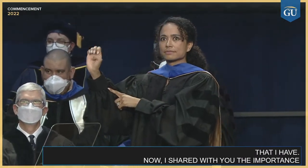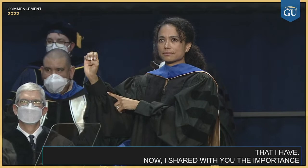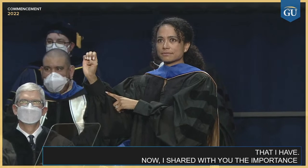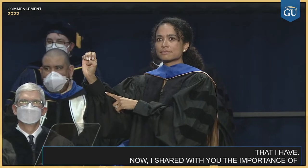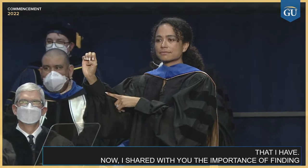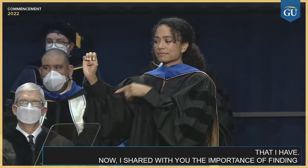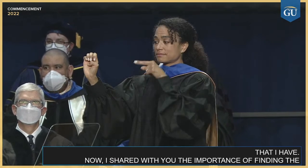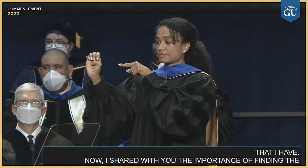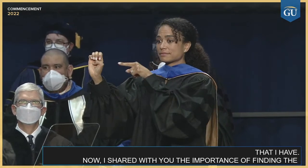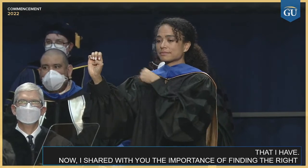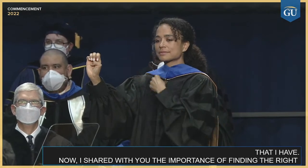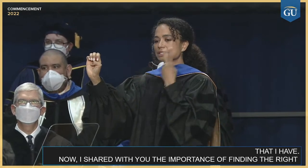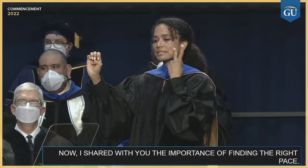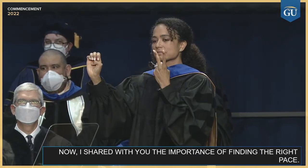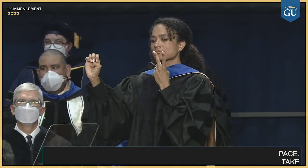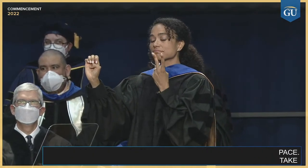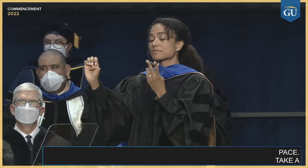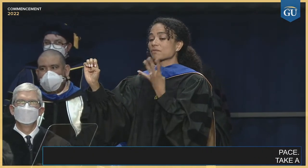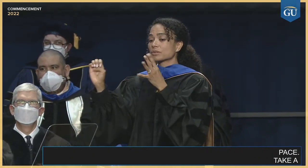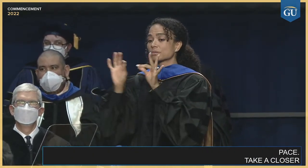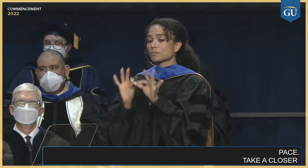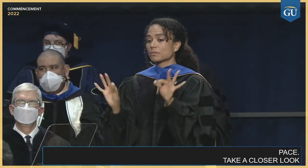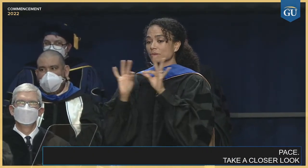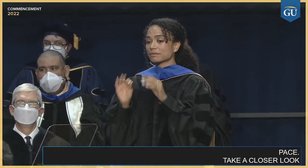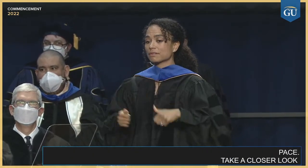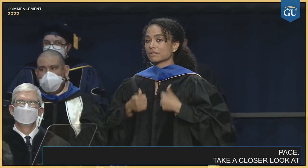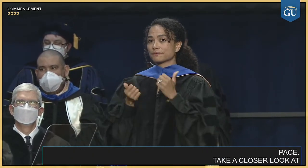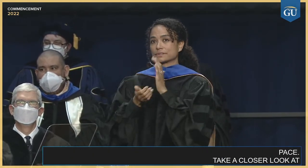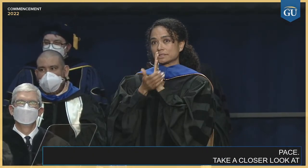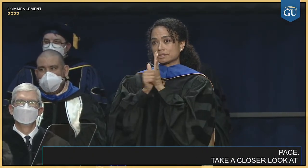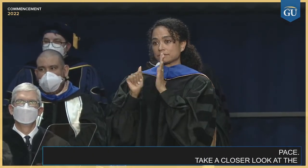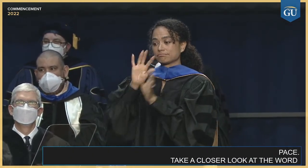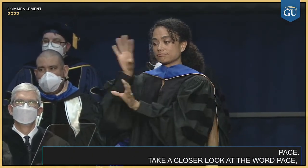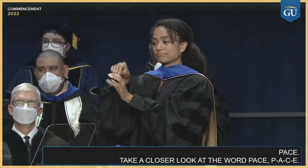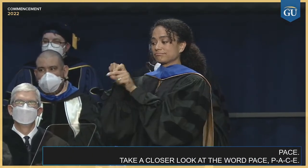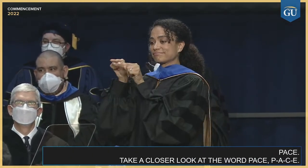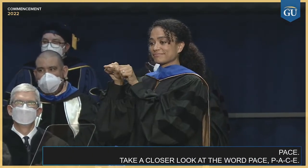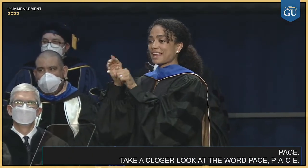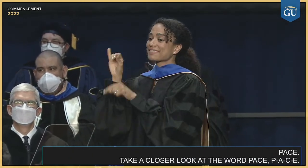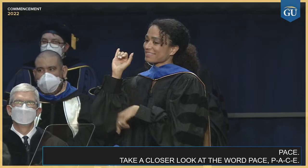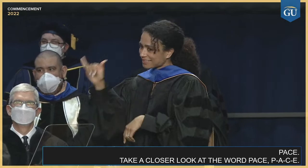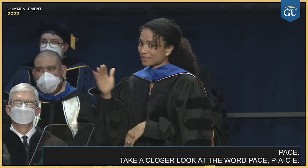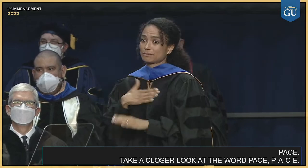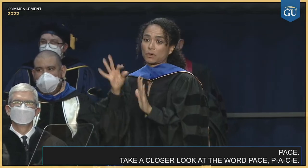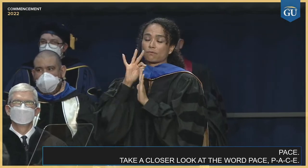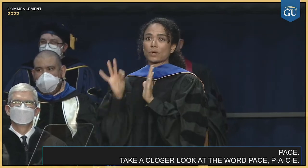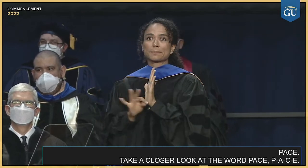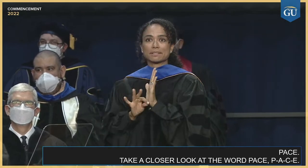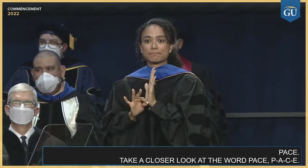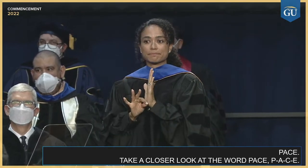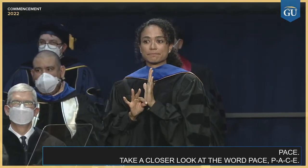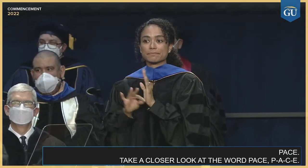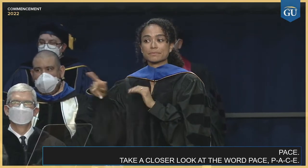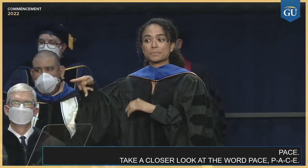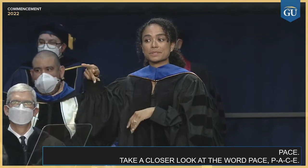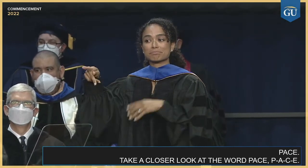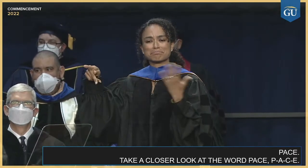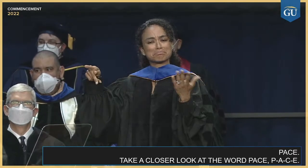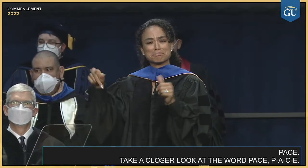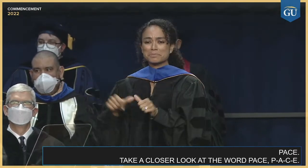pace, P-A-C-E. Within that word, I see four important life skills, and that's my